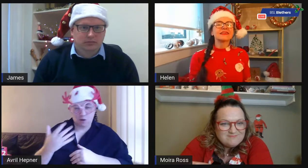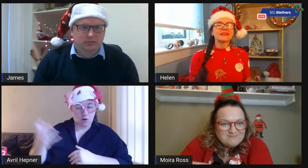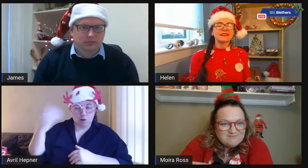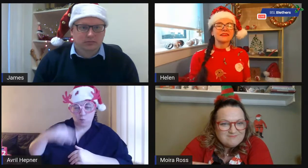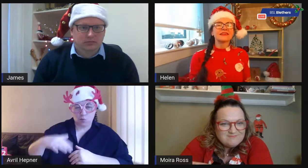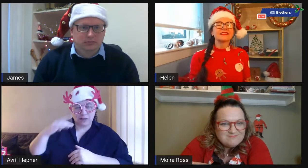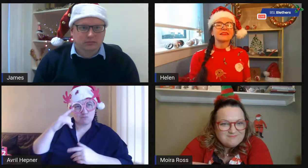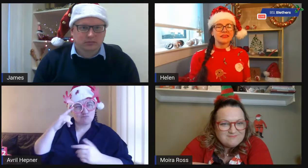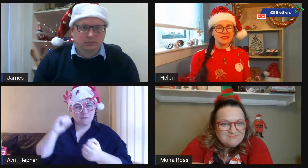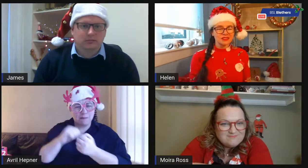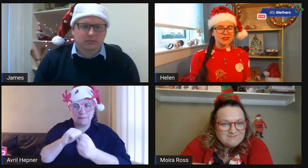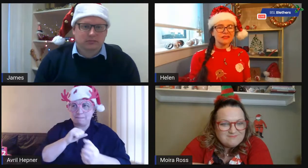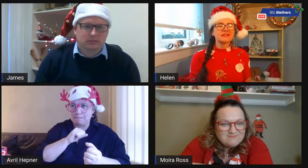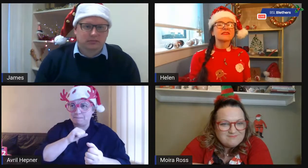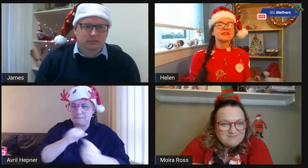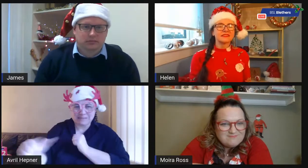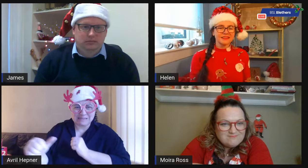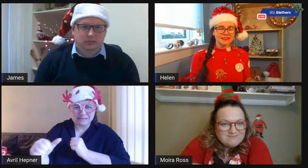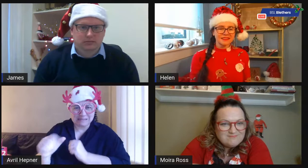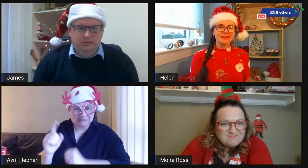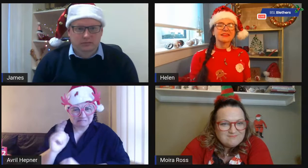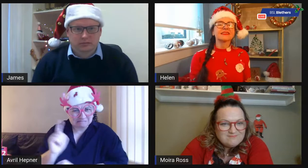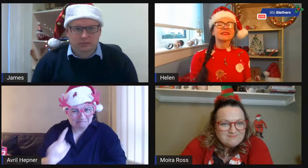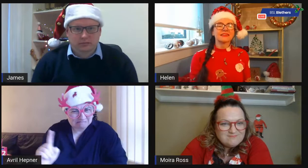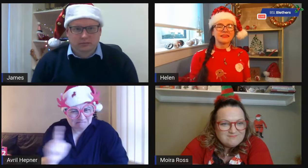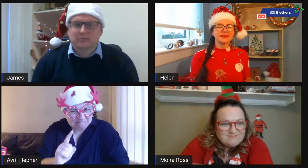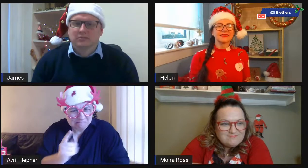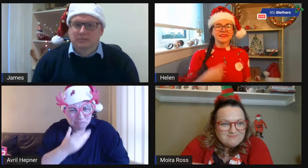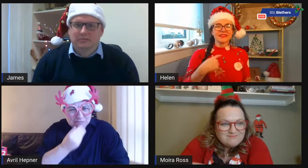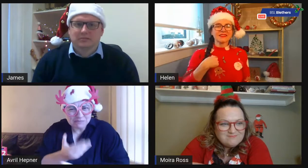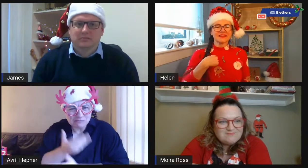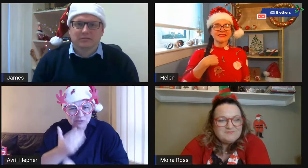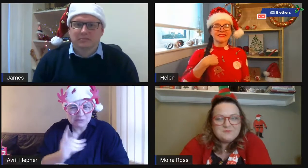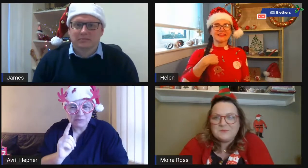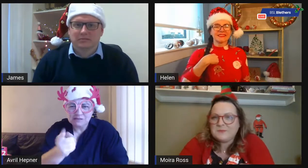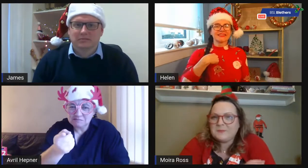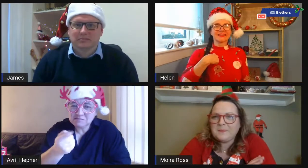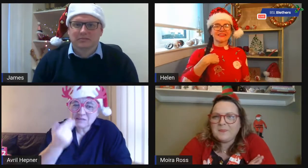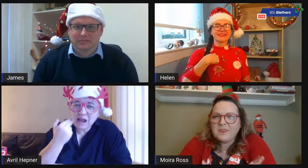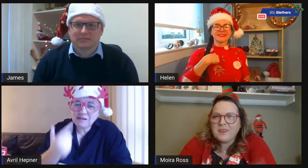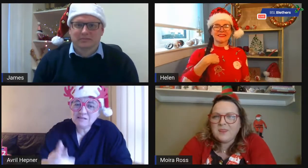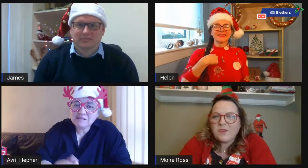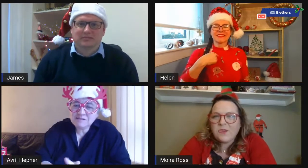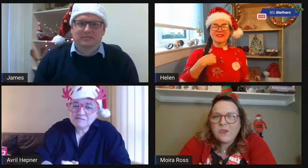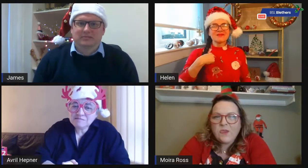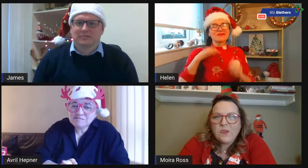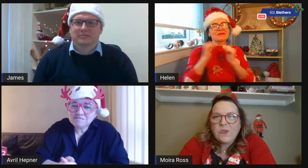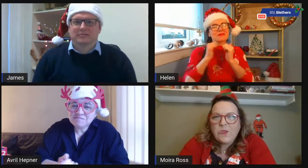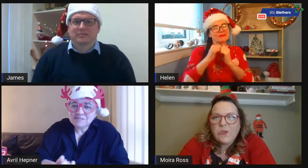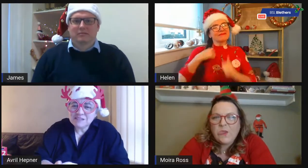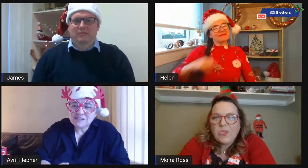you if you've had a favorite present, whether that's recently or from Oh, childhood. me Is there a first, me favorite thing you first. can